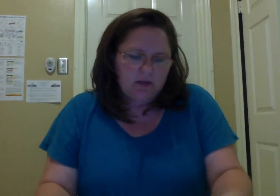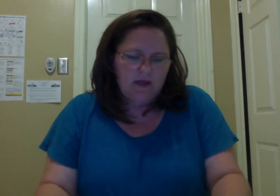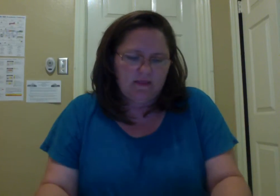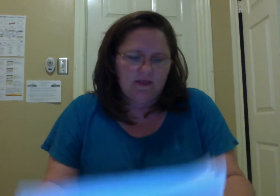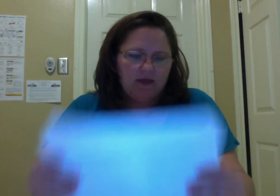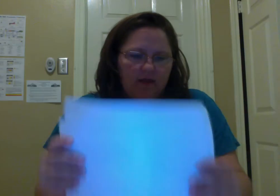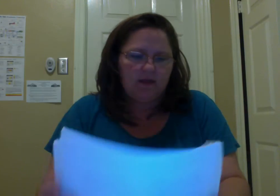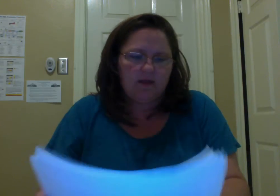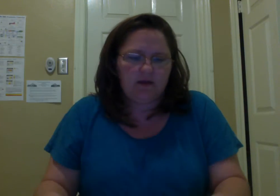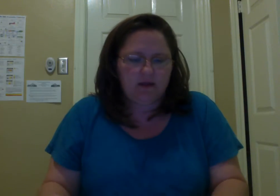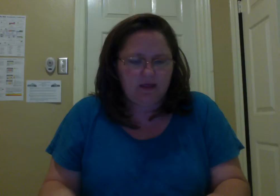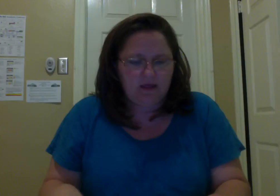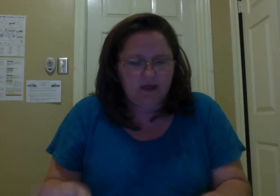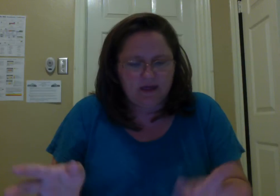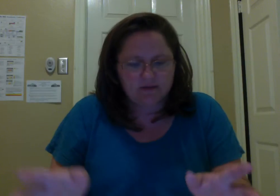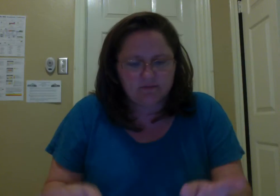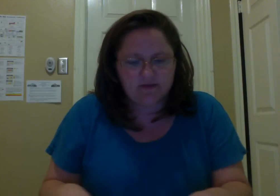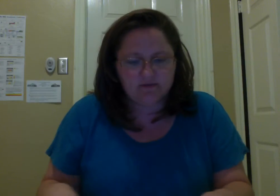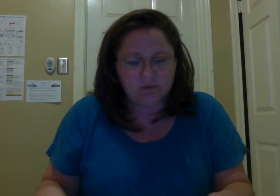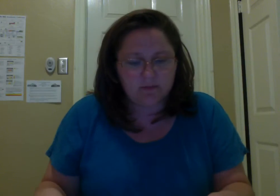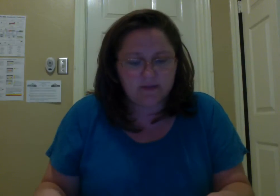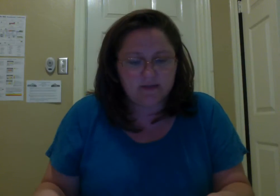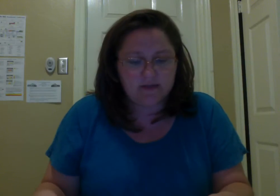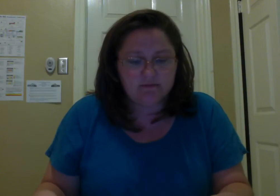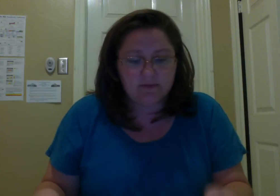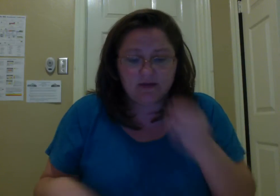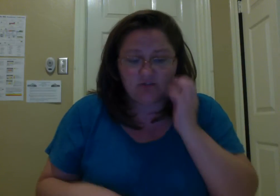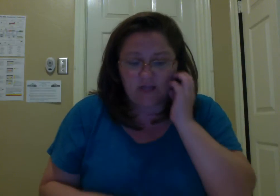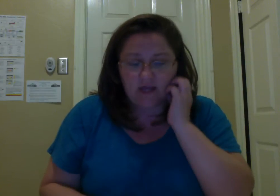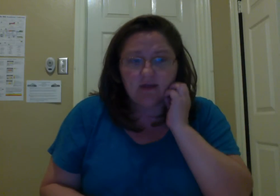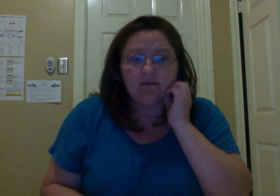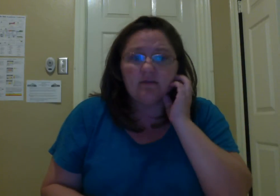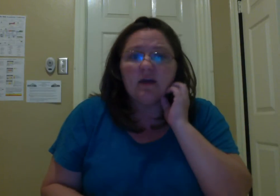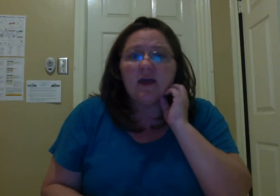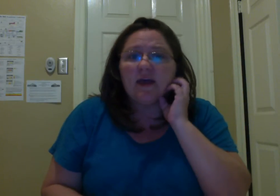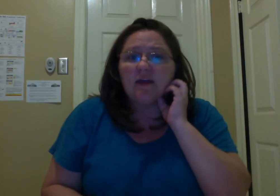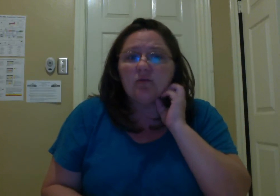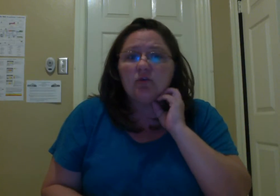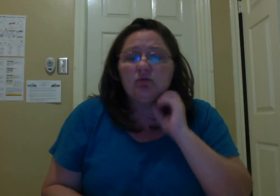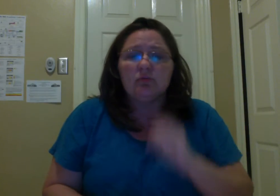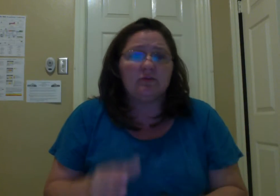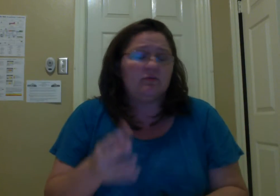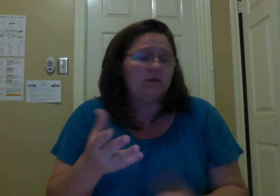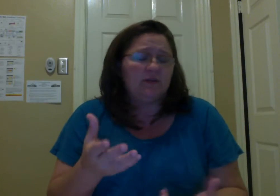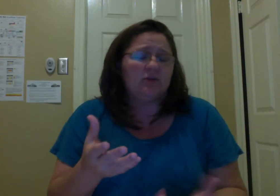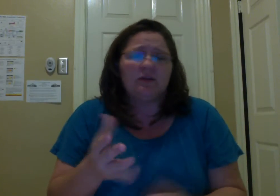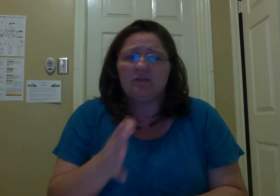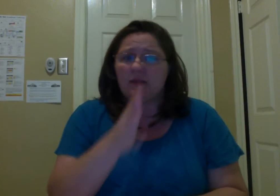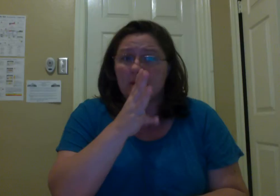And then Adam says, Mommy, give me magic hands. And you would literally say,